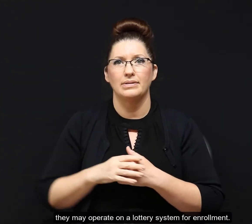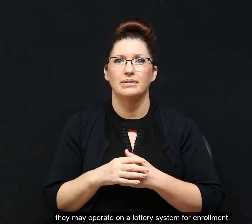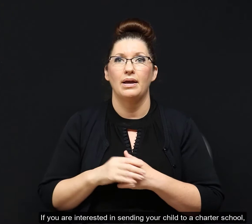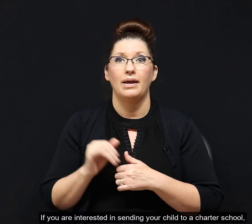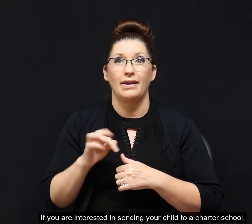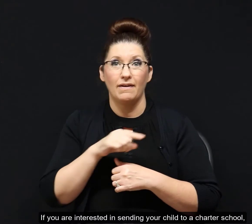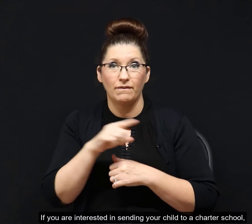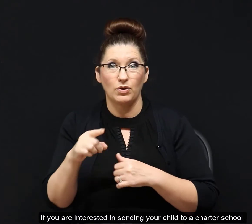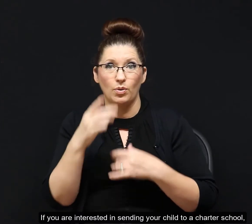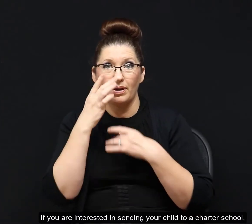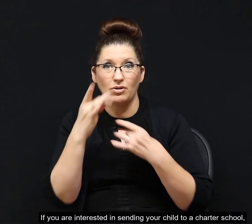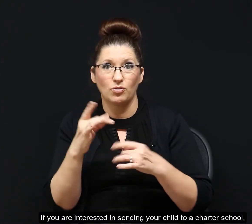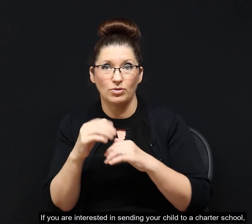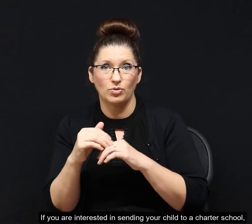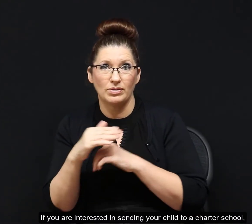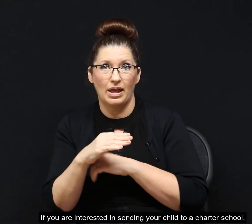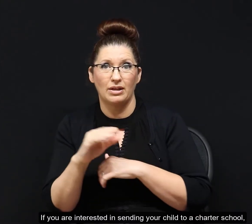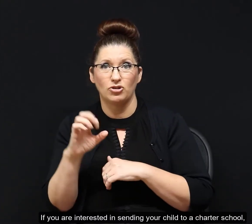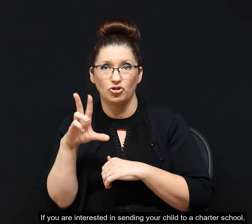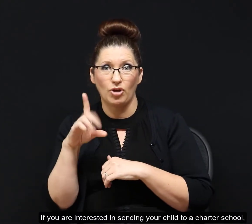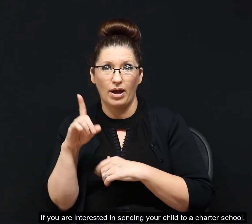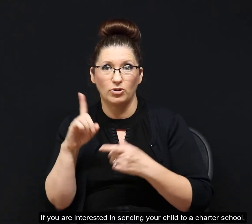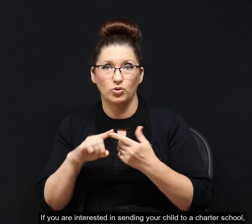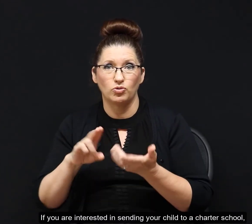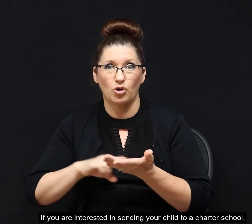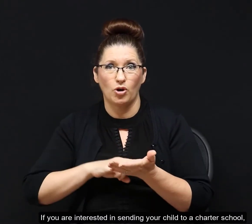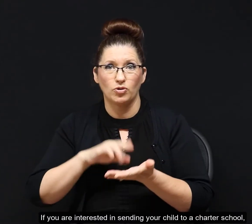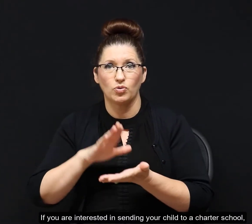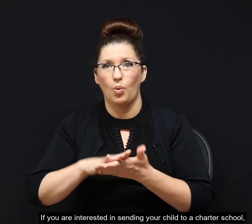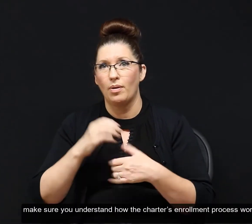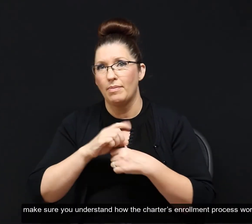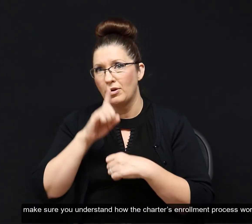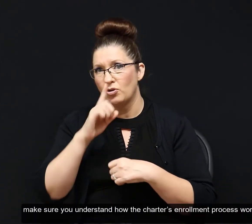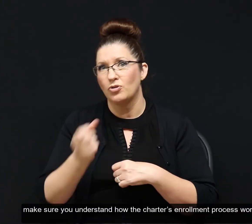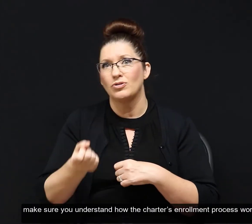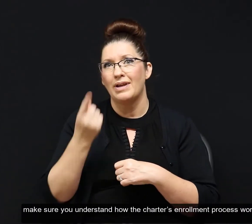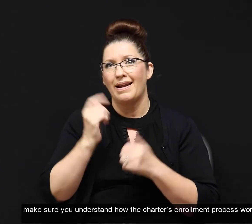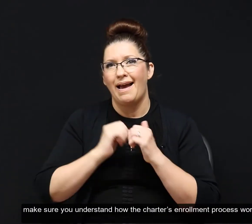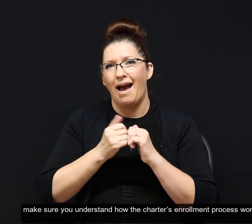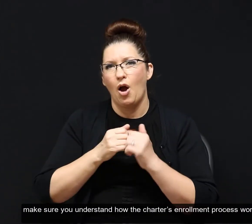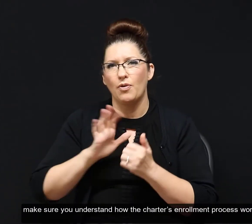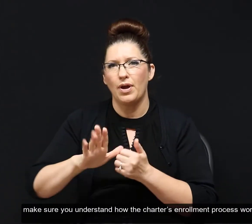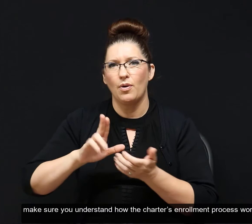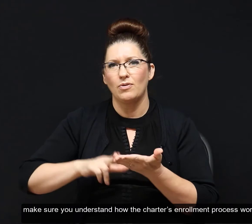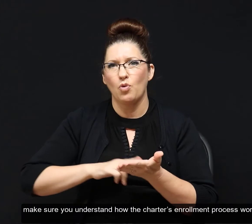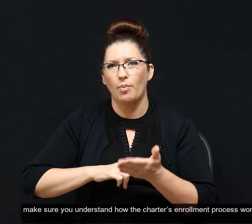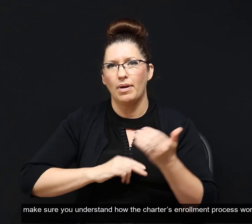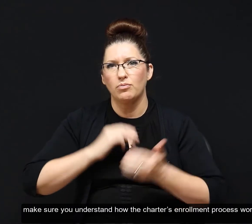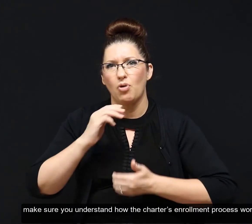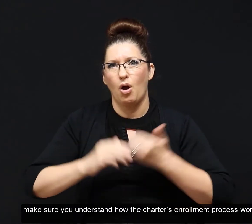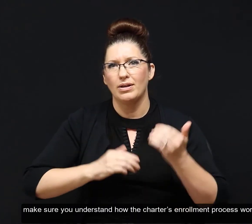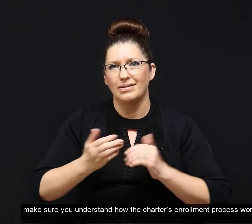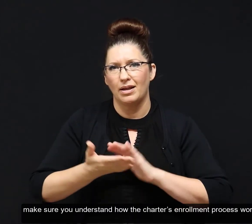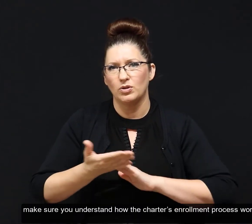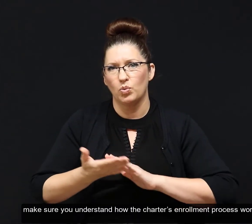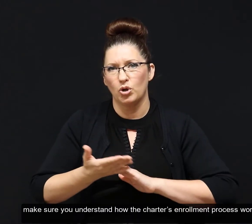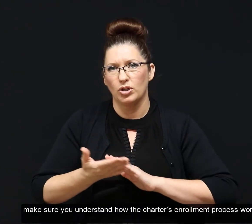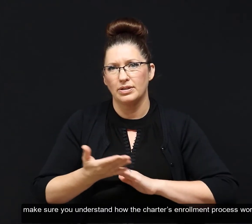If you are interested in sending your child to a charter school, make sure you understand how the charter's enrollment process